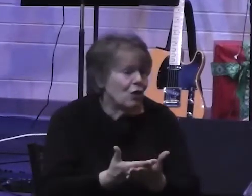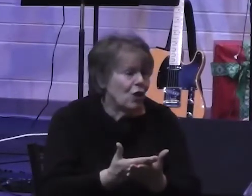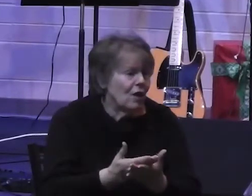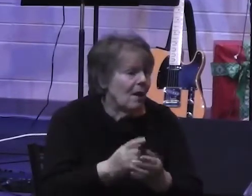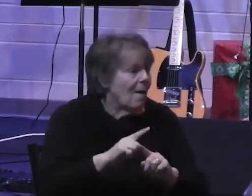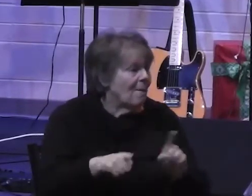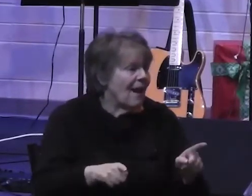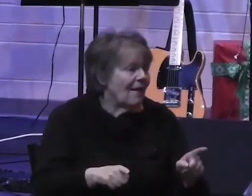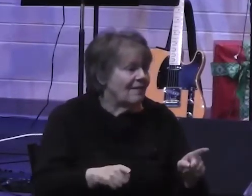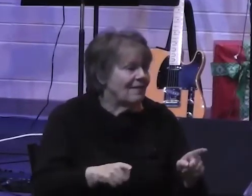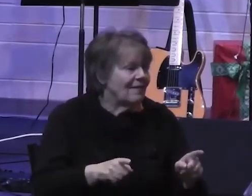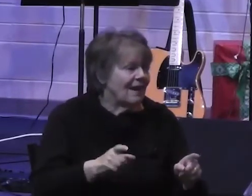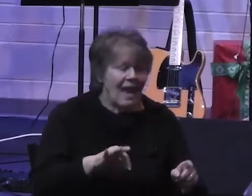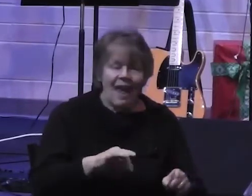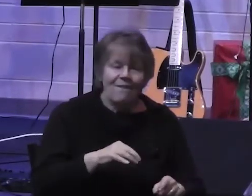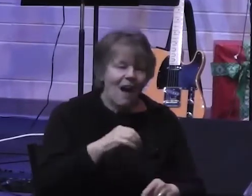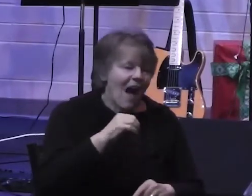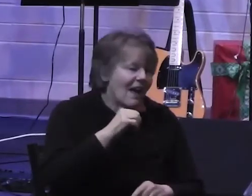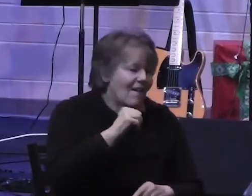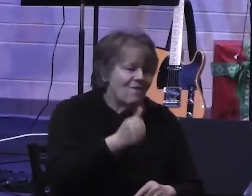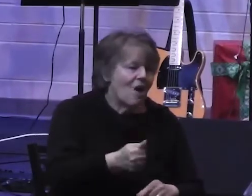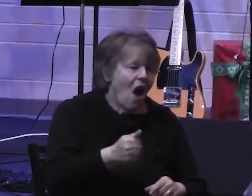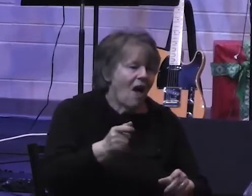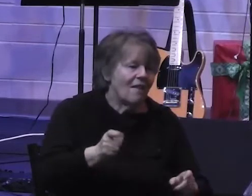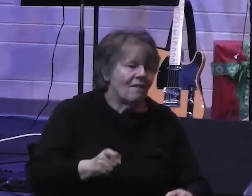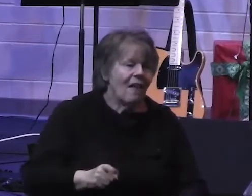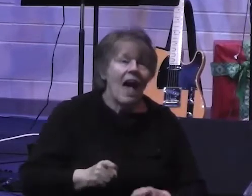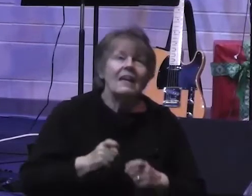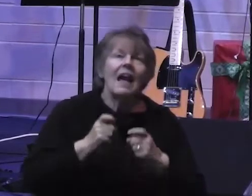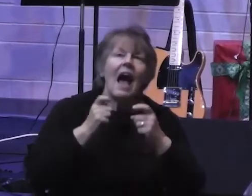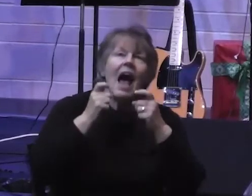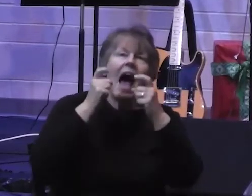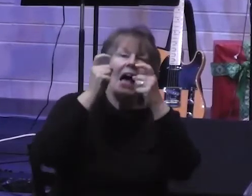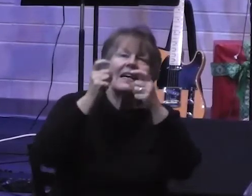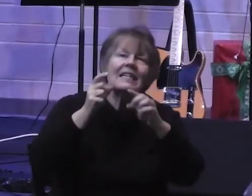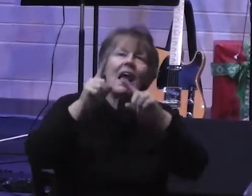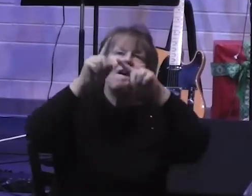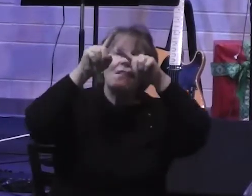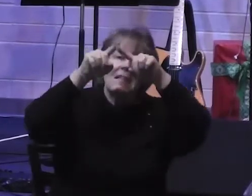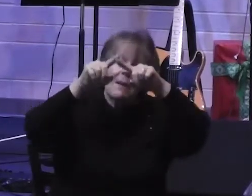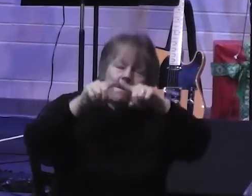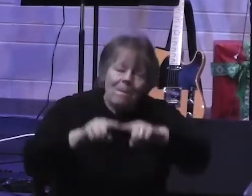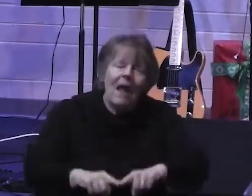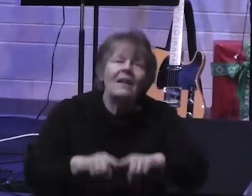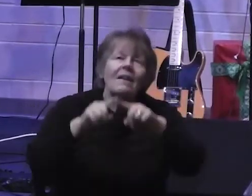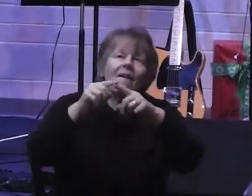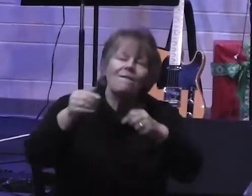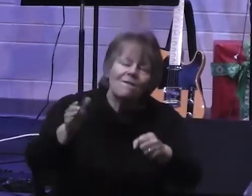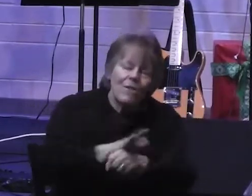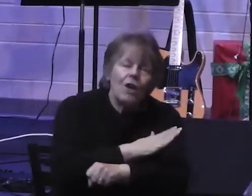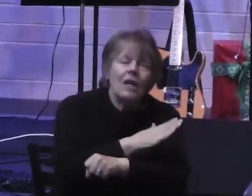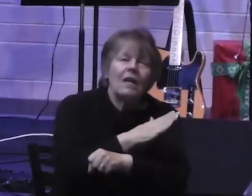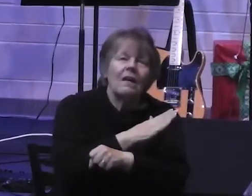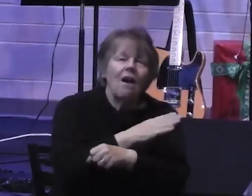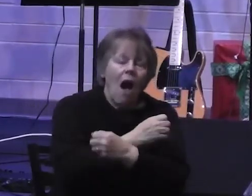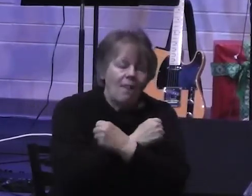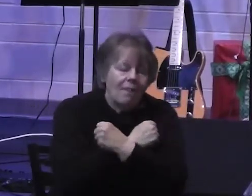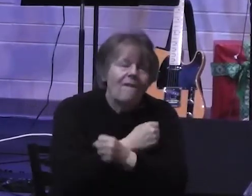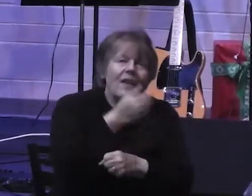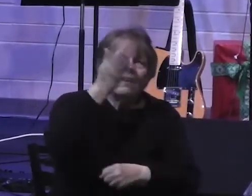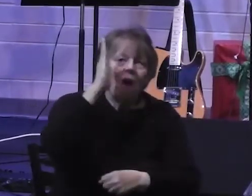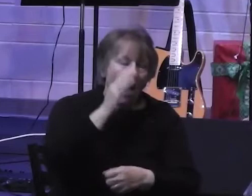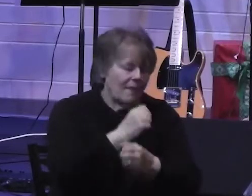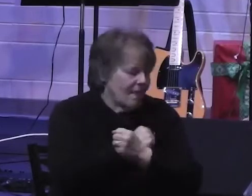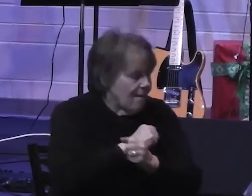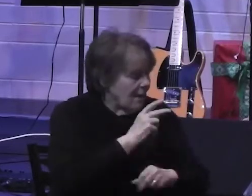haven't hung it, fully dependent on this one hook, love God,